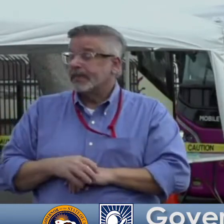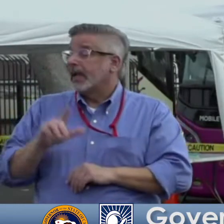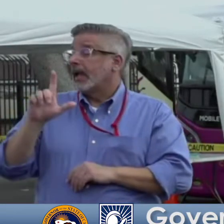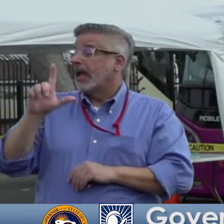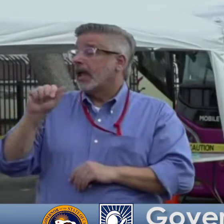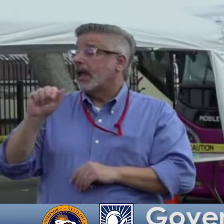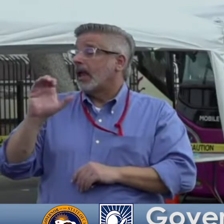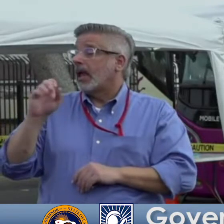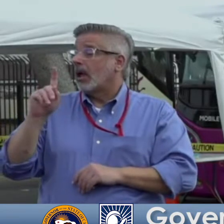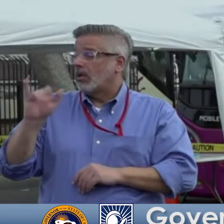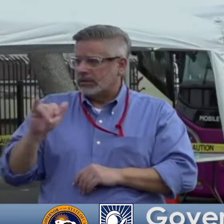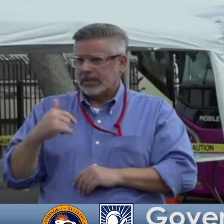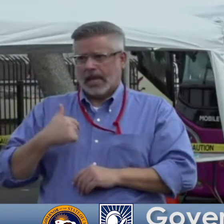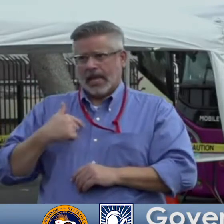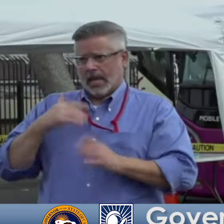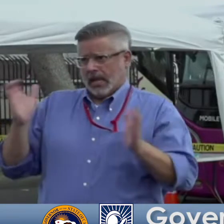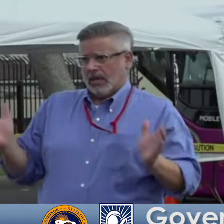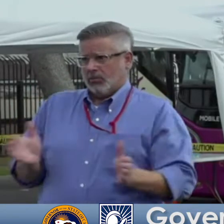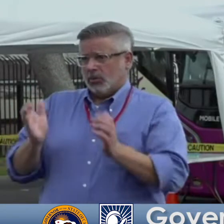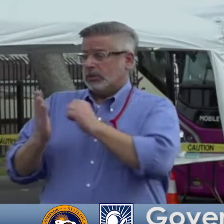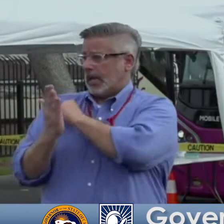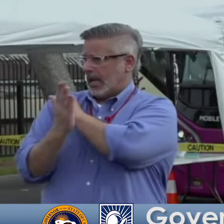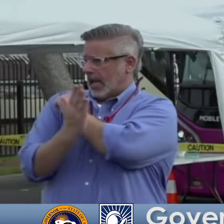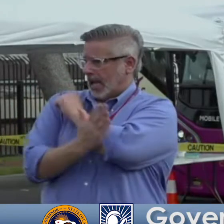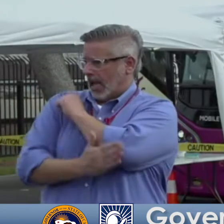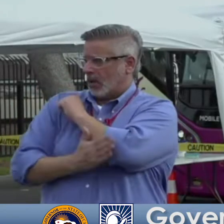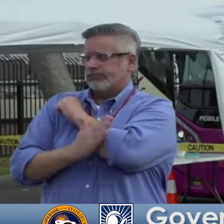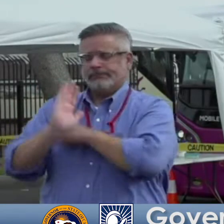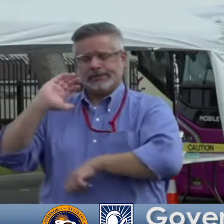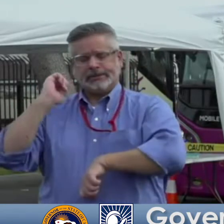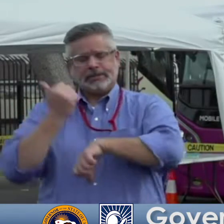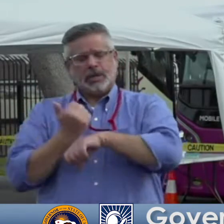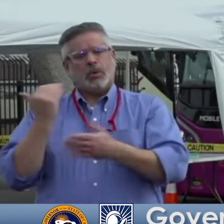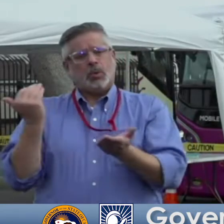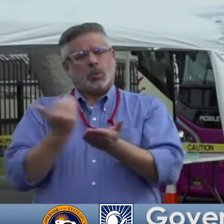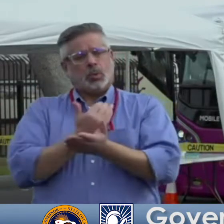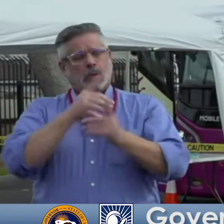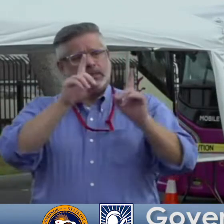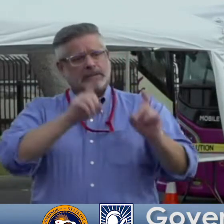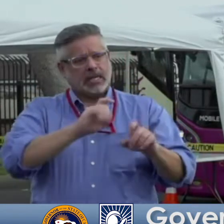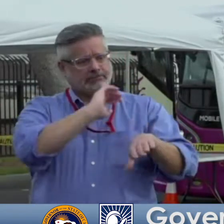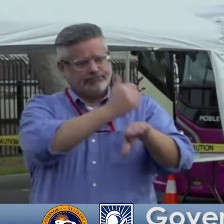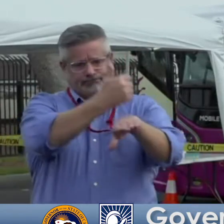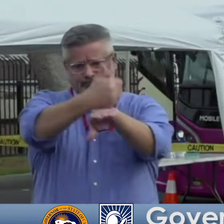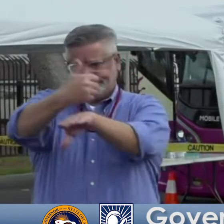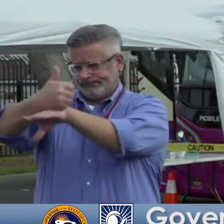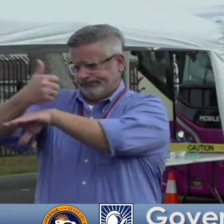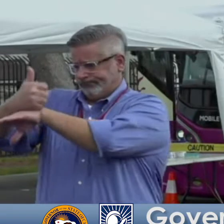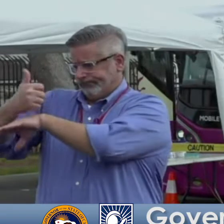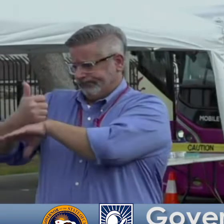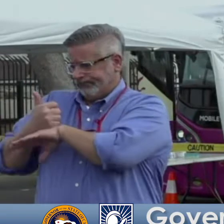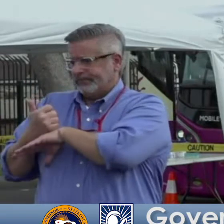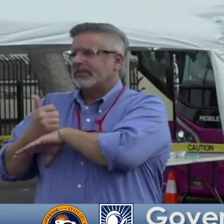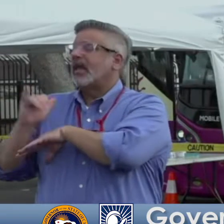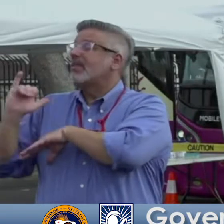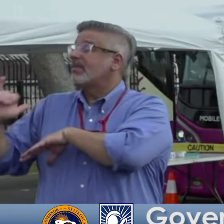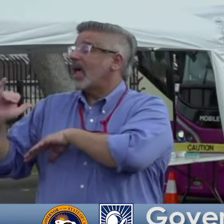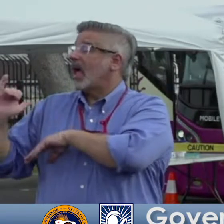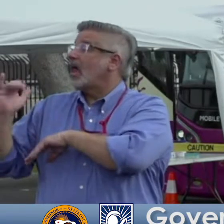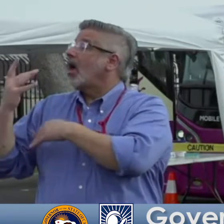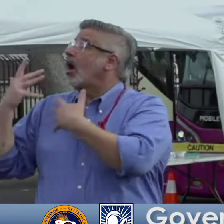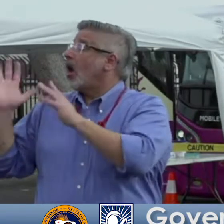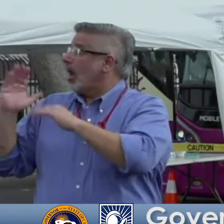needs to step up. I'm urging the county to set up testing locations at existing county